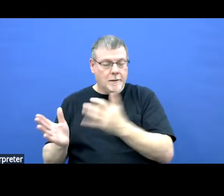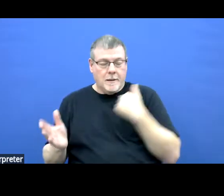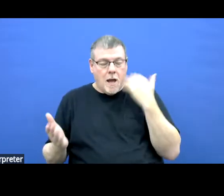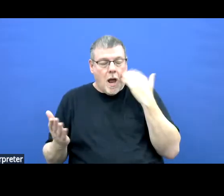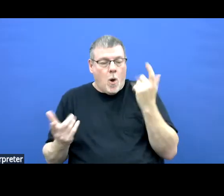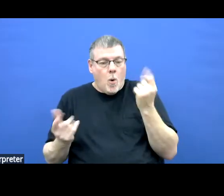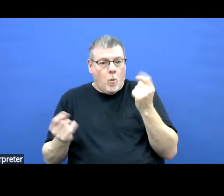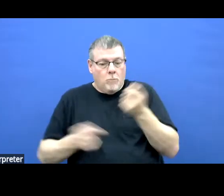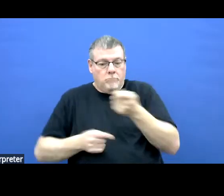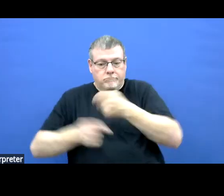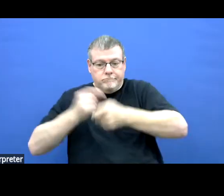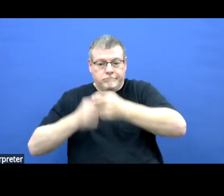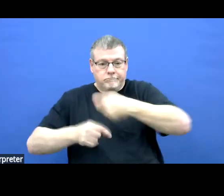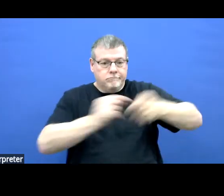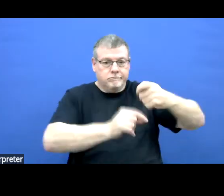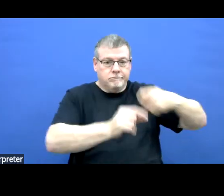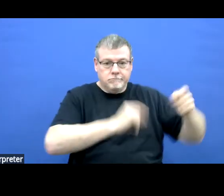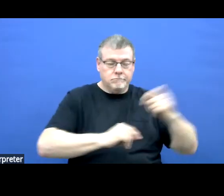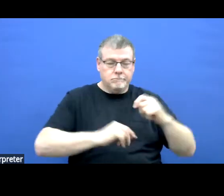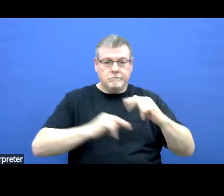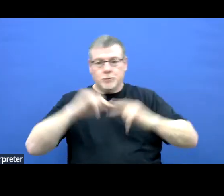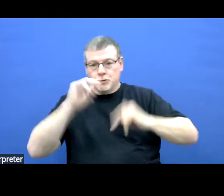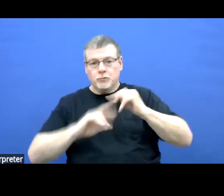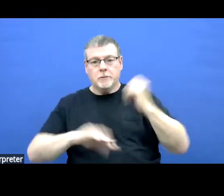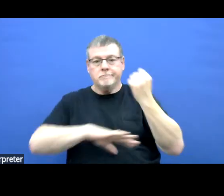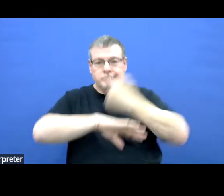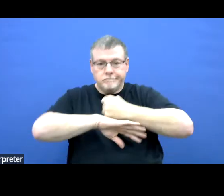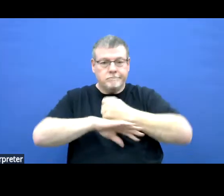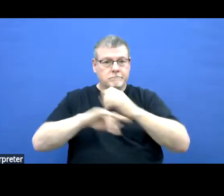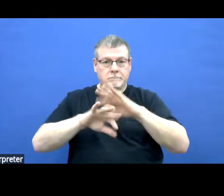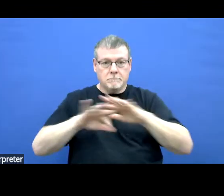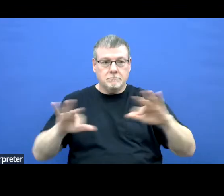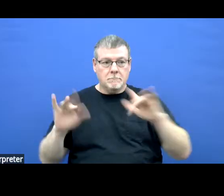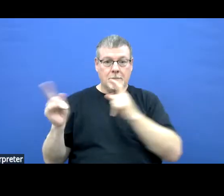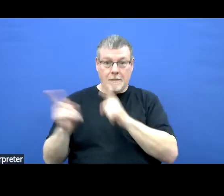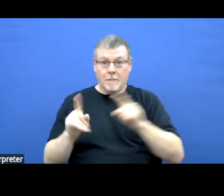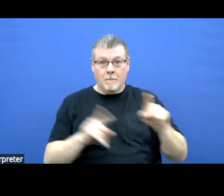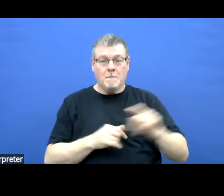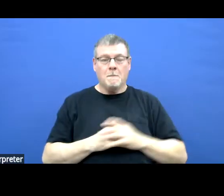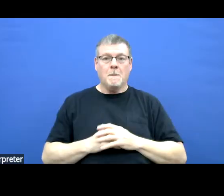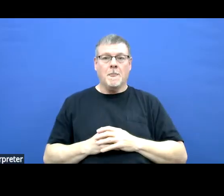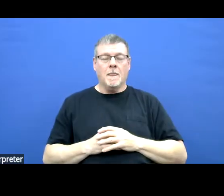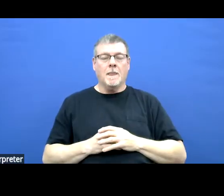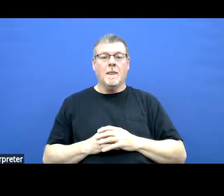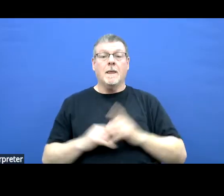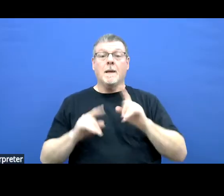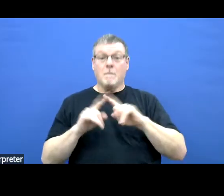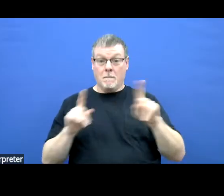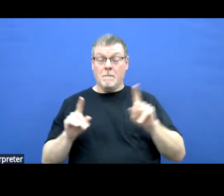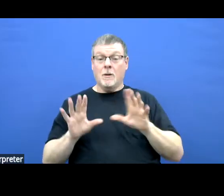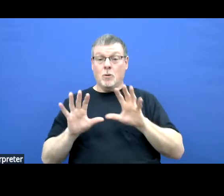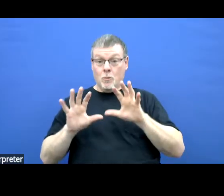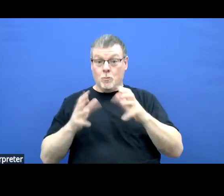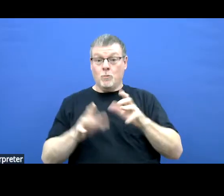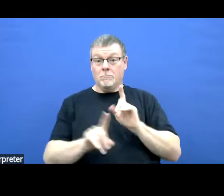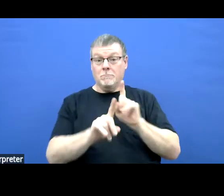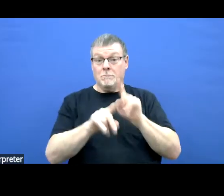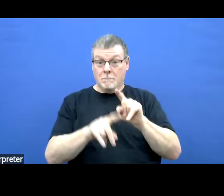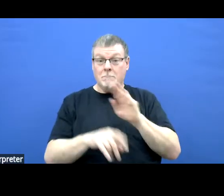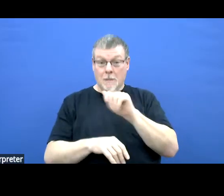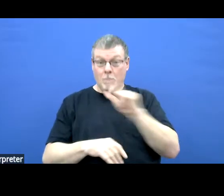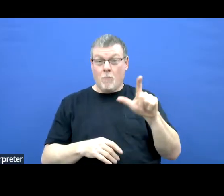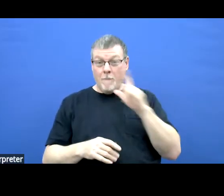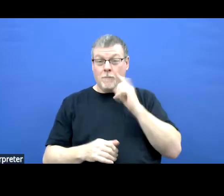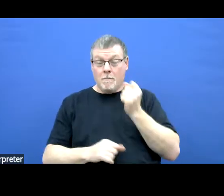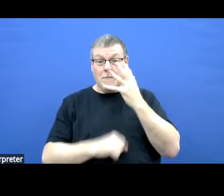of when construction and or demolition is going to occur. But there's a group that's been at the mall for a number of years